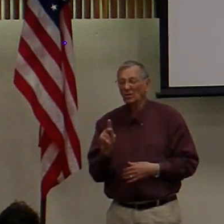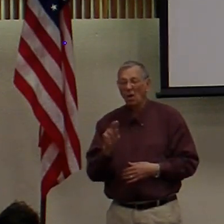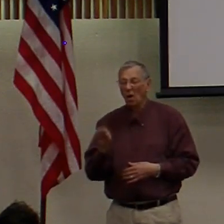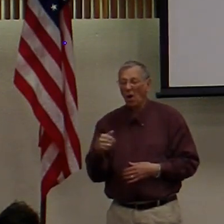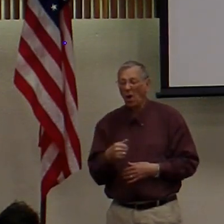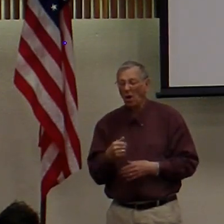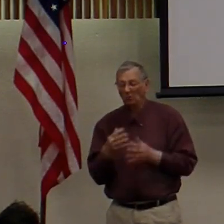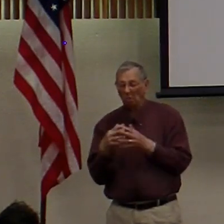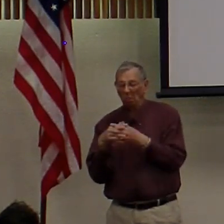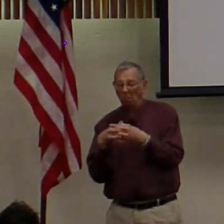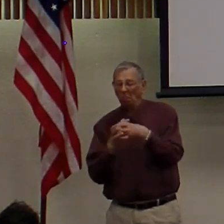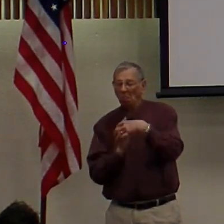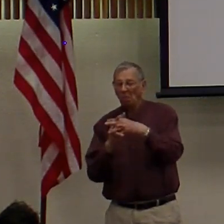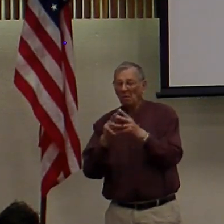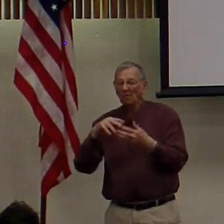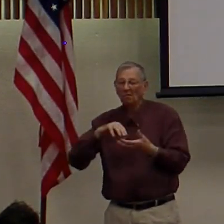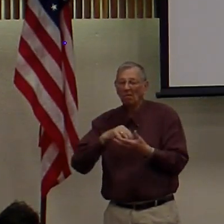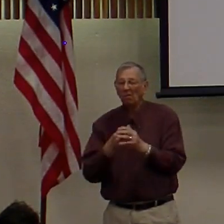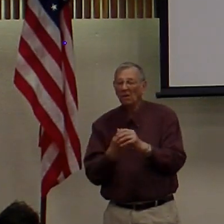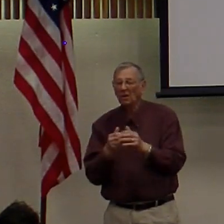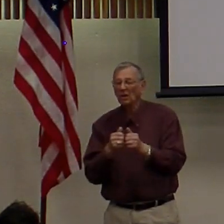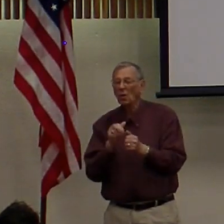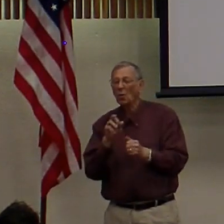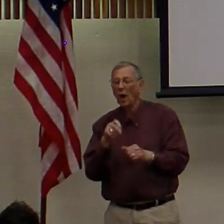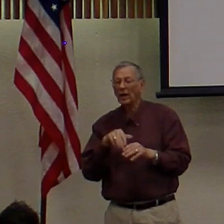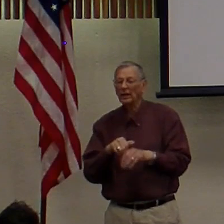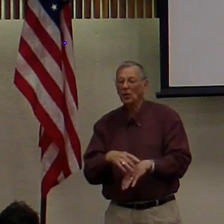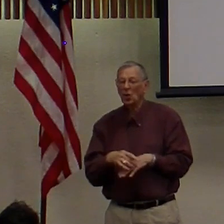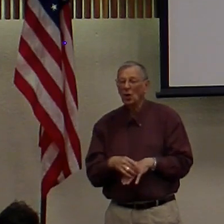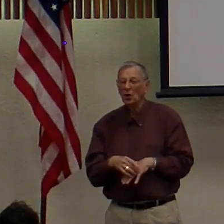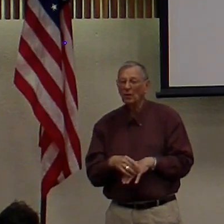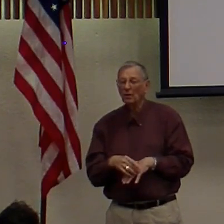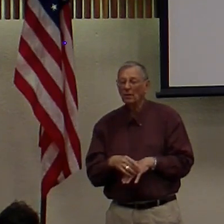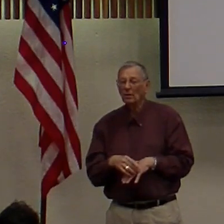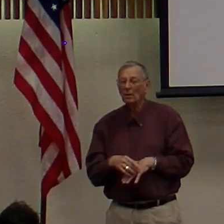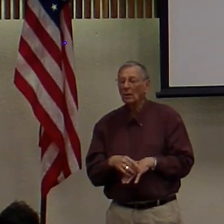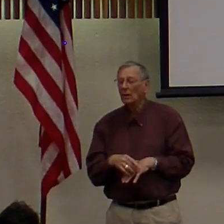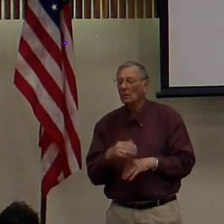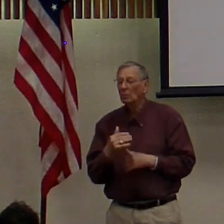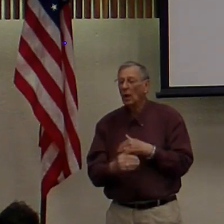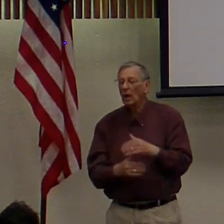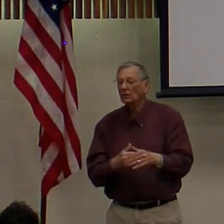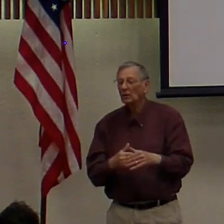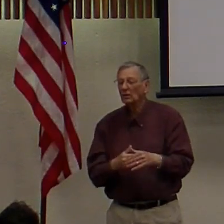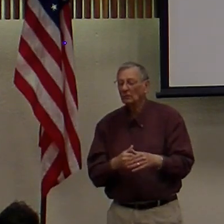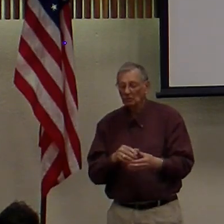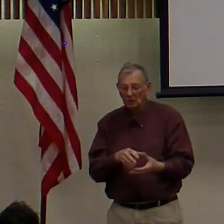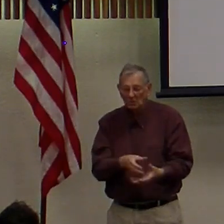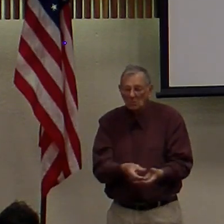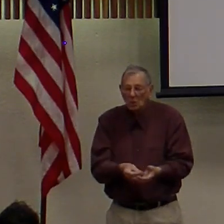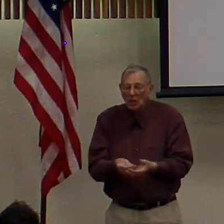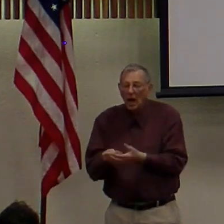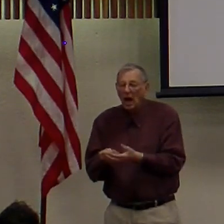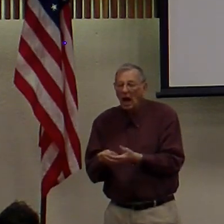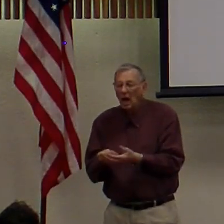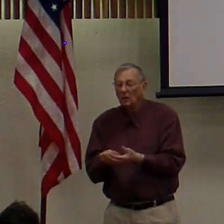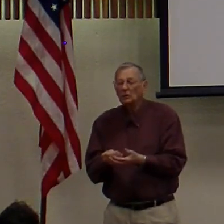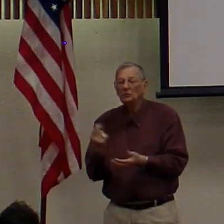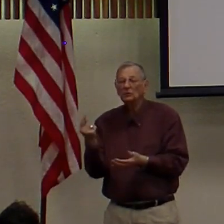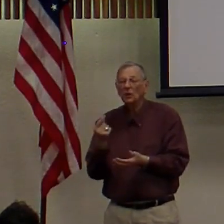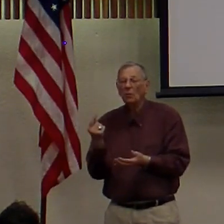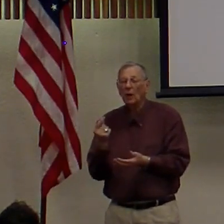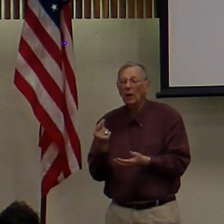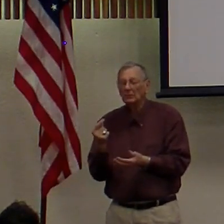all intertwined into rocks in the earth. And the process of refining these metals is